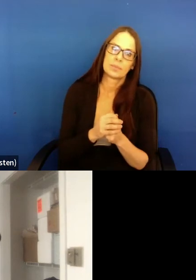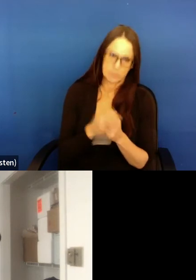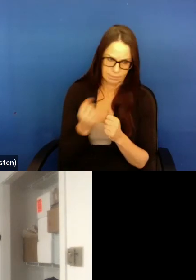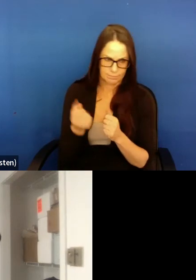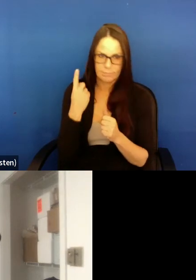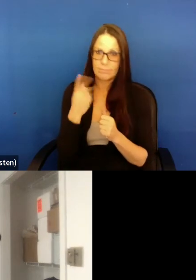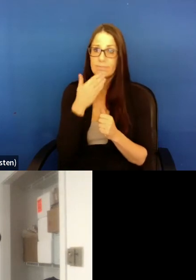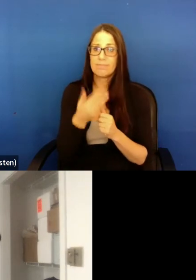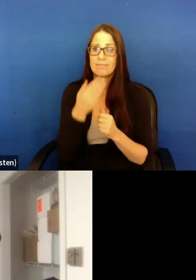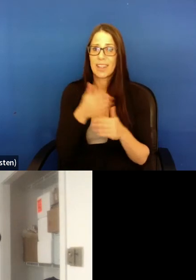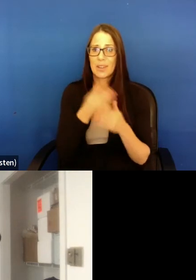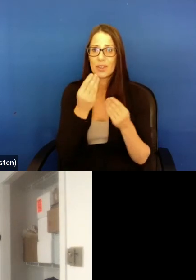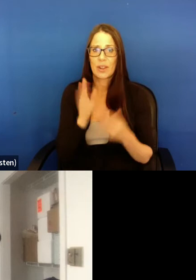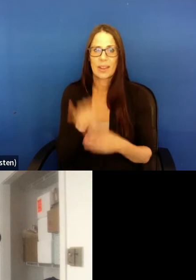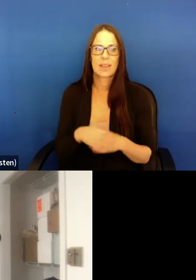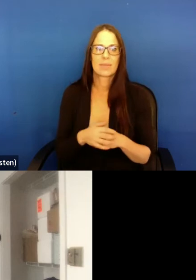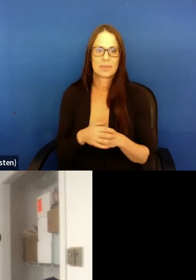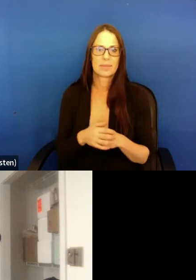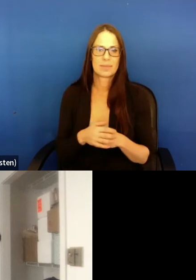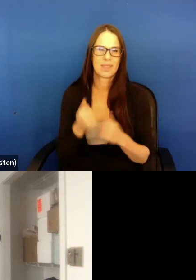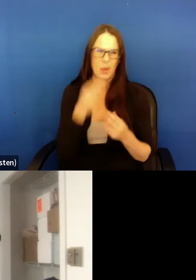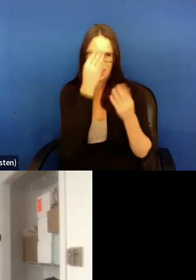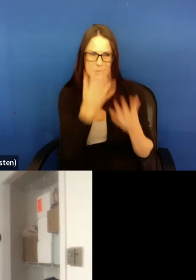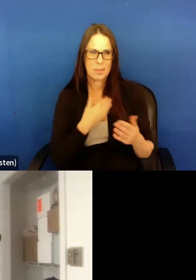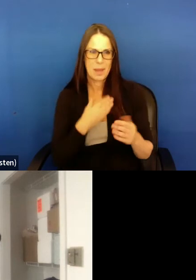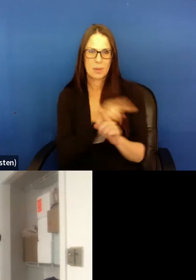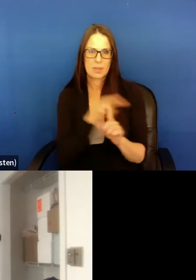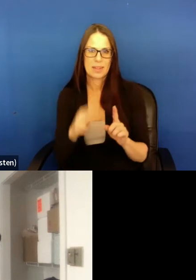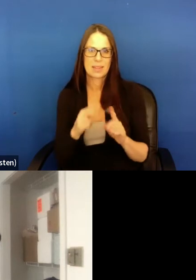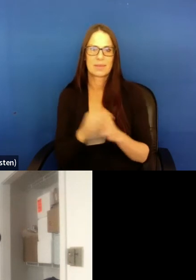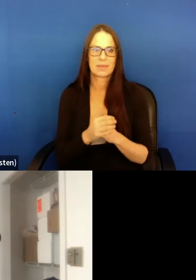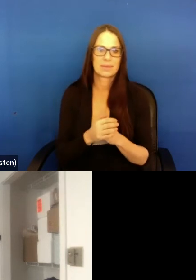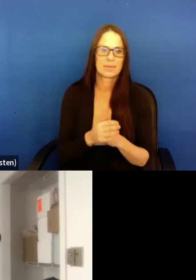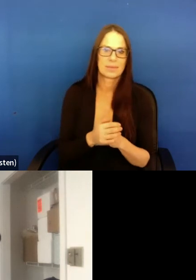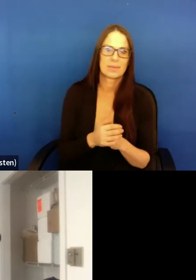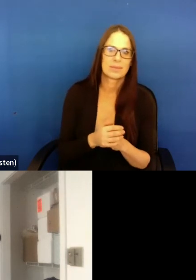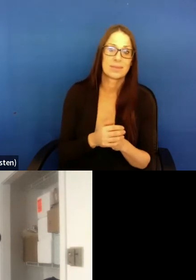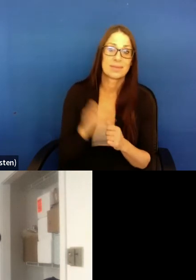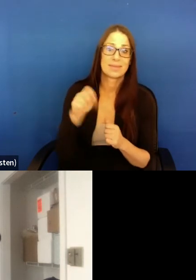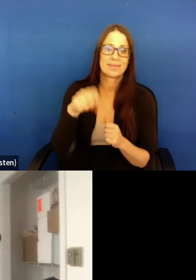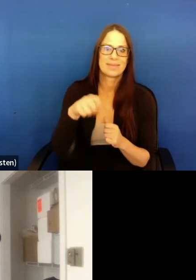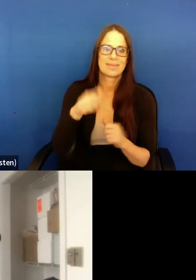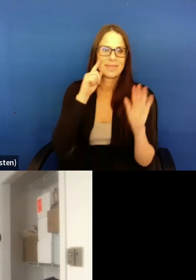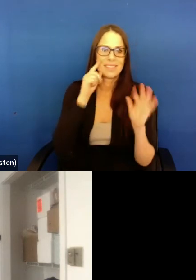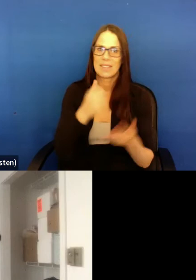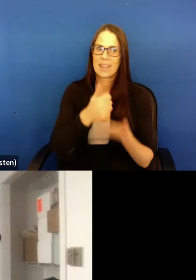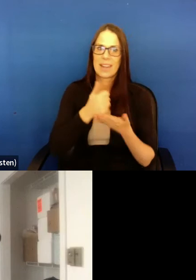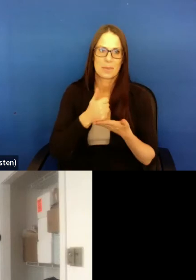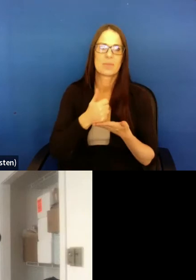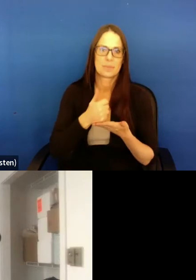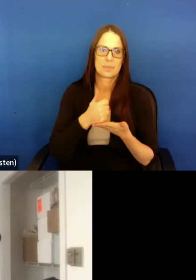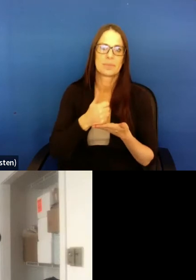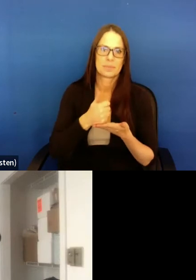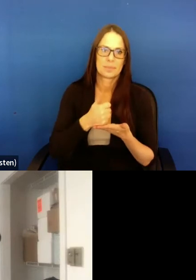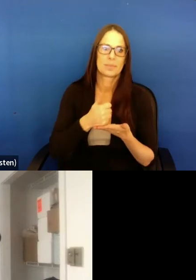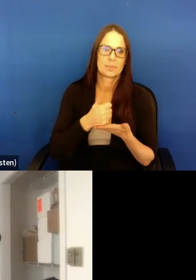Understood. Thank you for sharing that. Yeah, I just want to let you know my perspective as a person in a wheelchair who's been to a few different camps. Yeah, it's certainly helpful. And